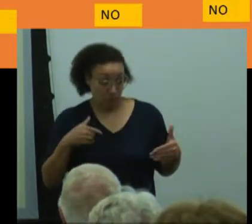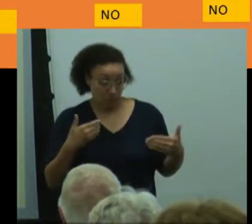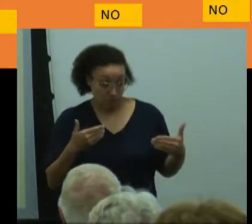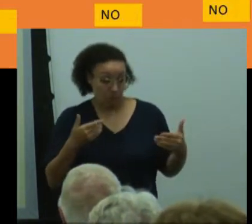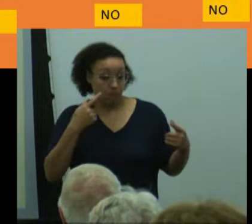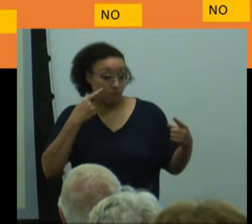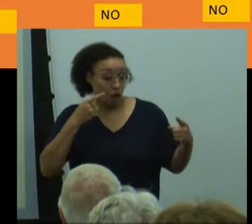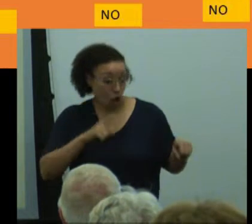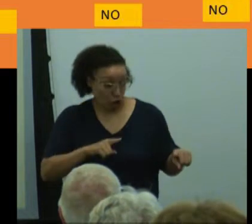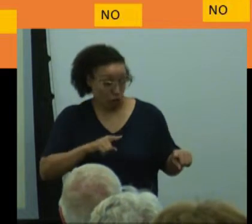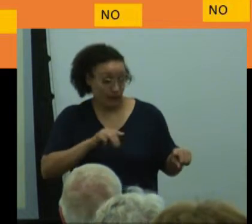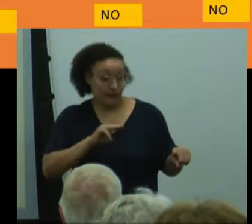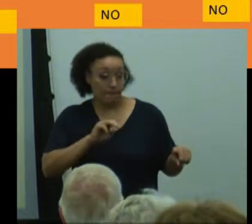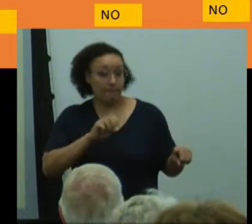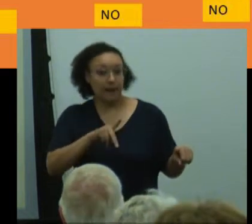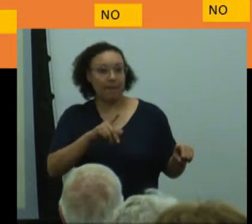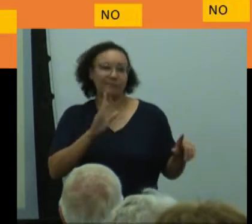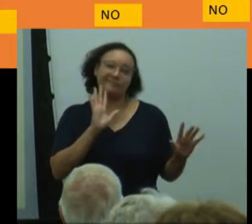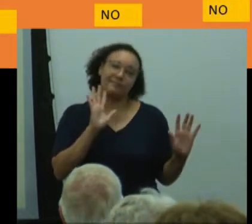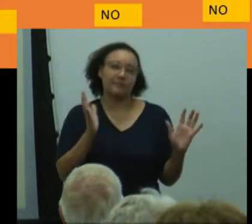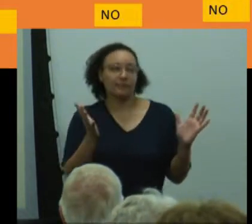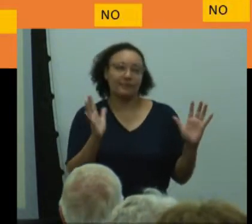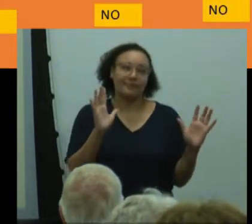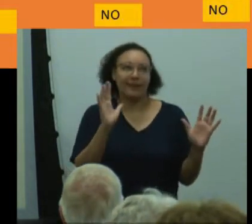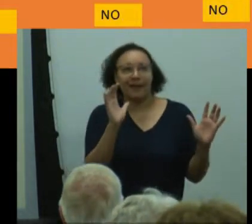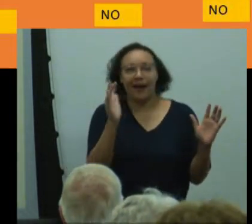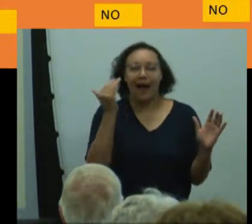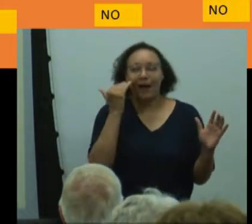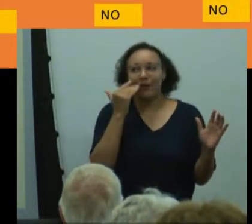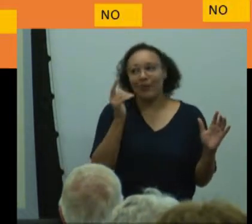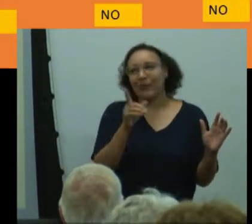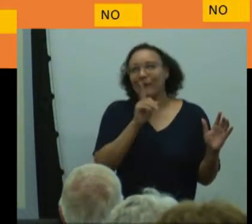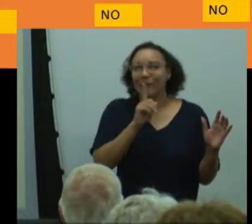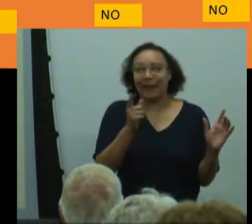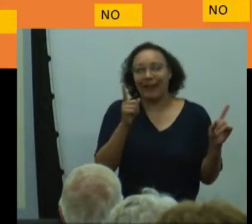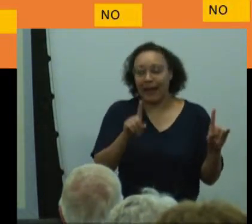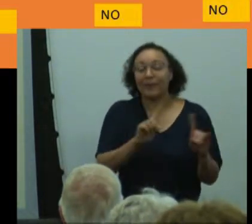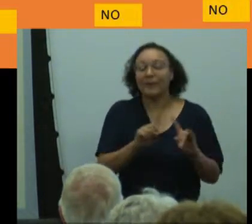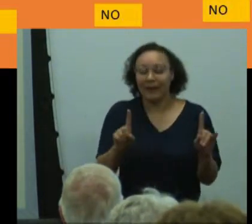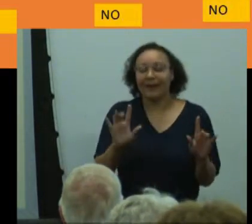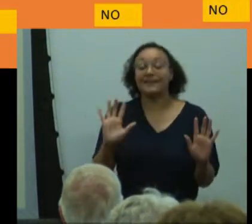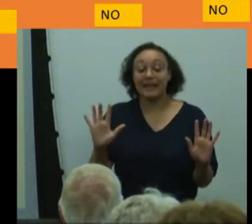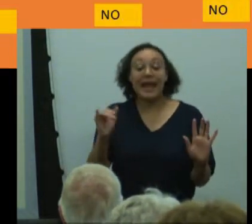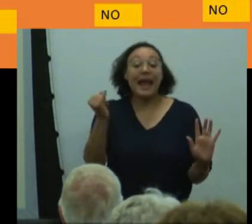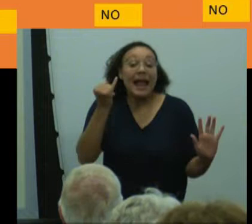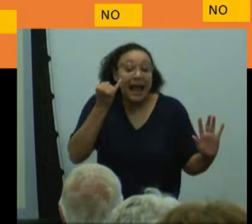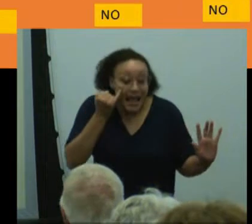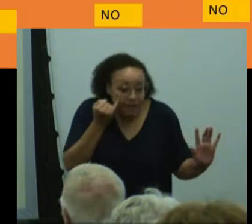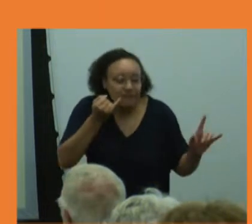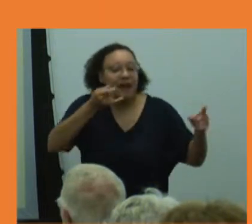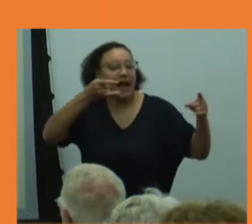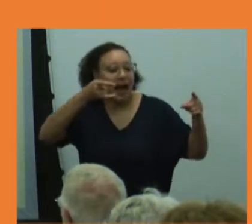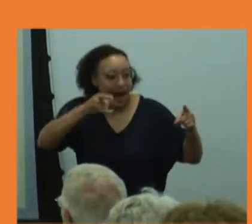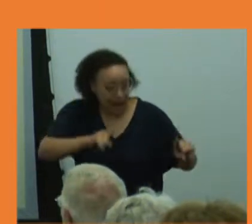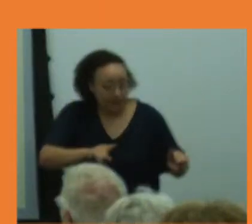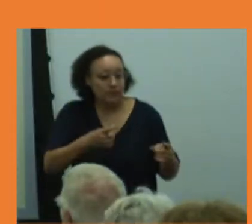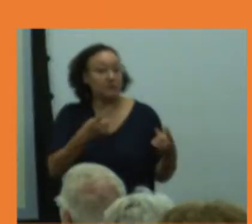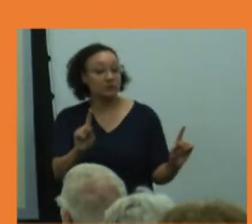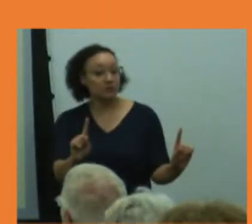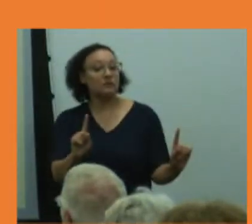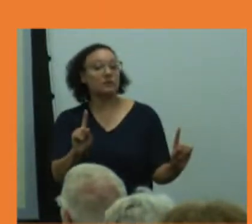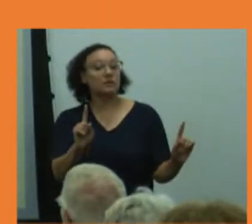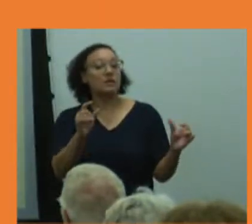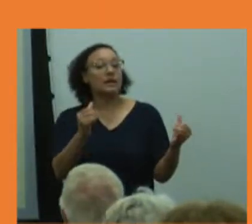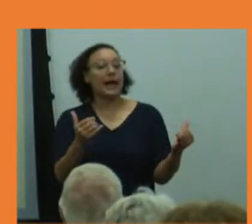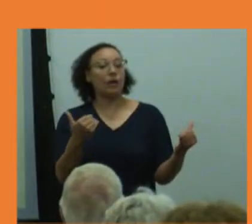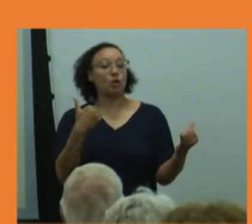well, that's a little pie in the sky stuff, but if it happens, If it happens, then what you